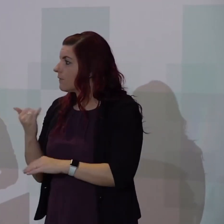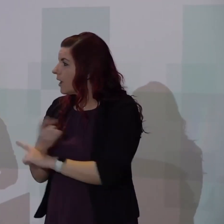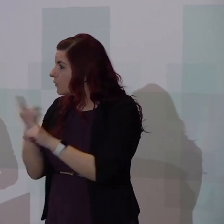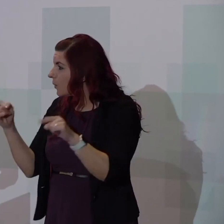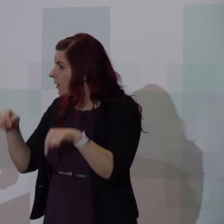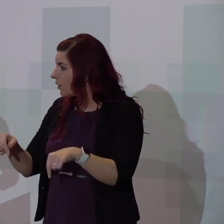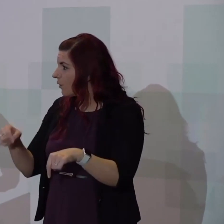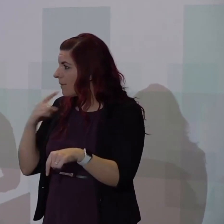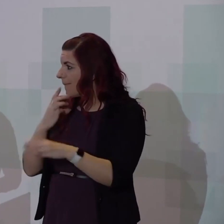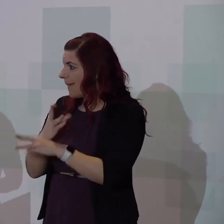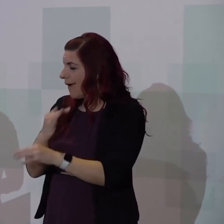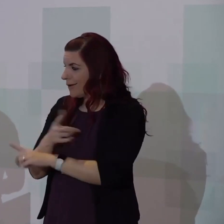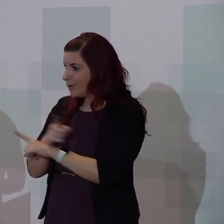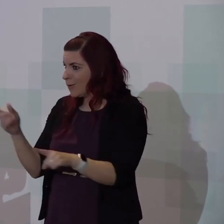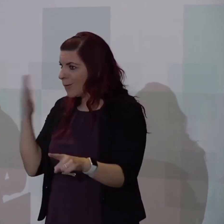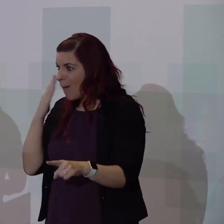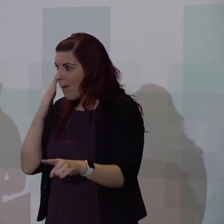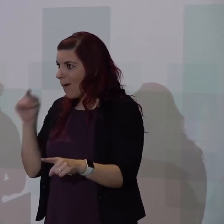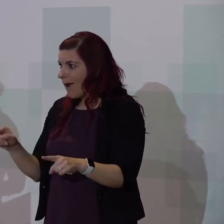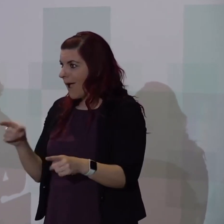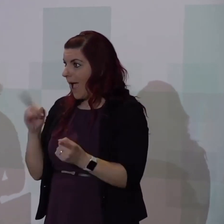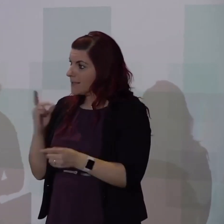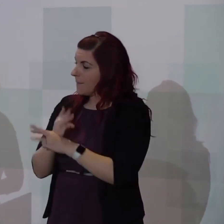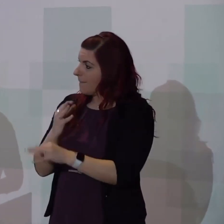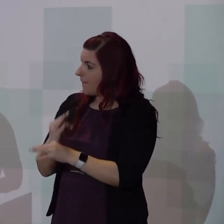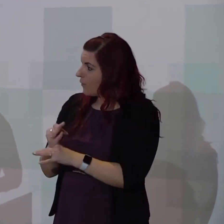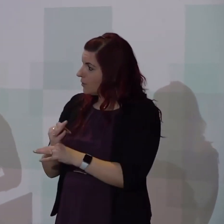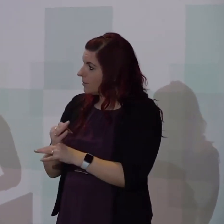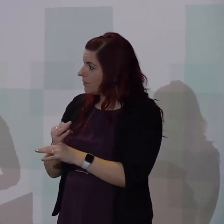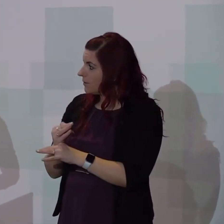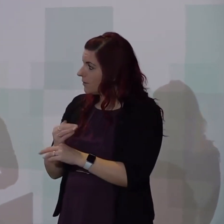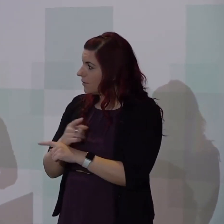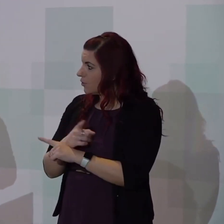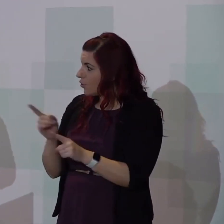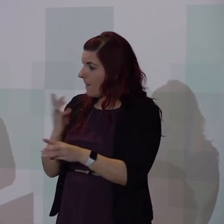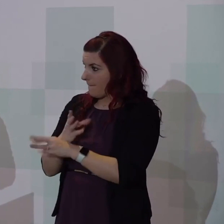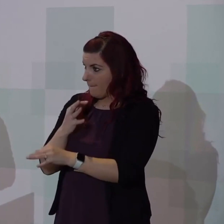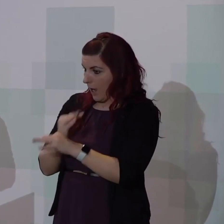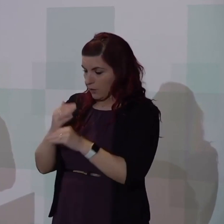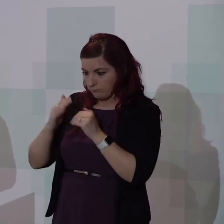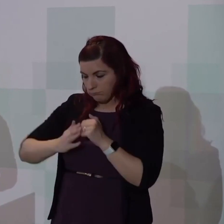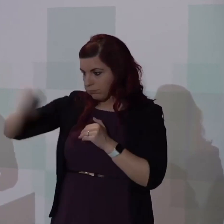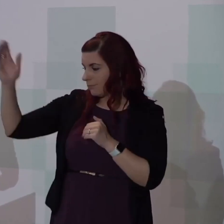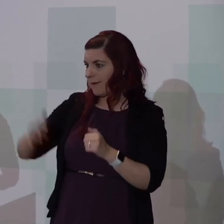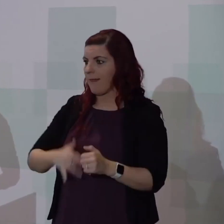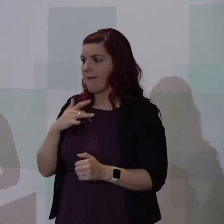that are parents, you know that as a parent, you're a parent to your child all of their lives.